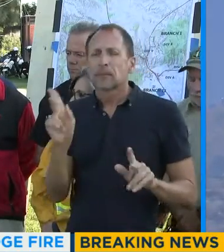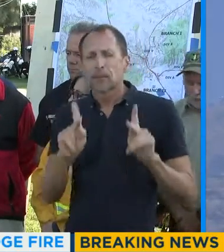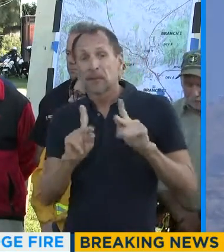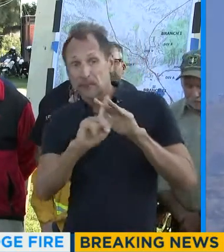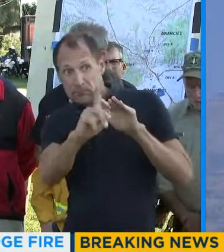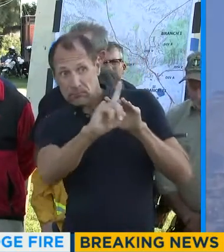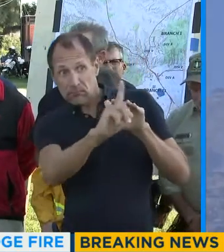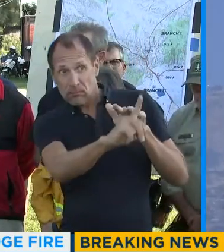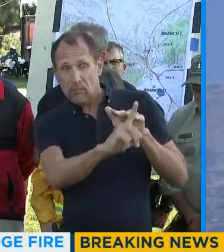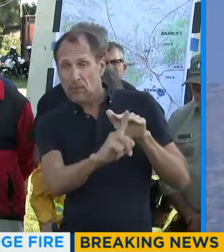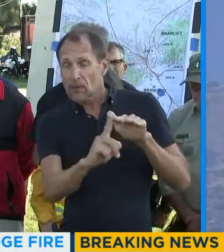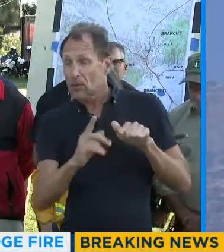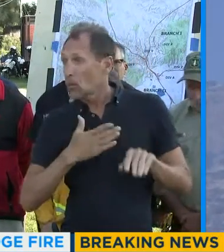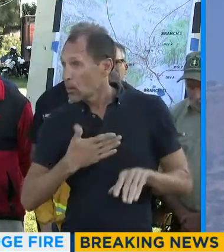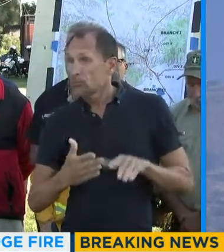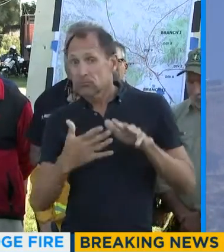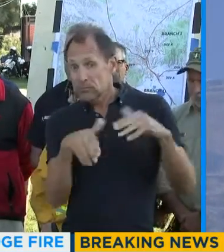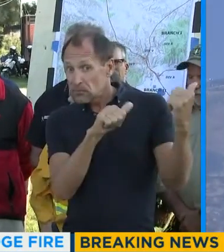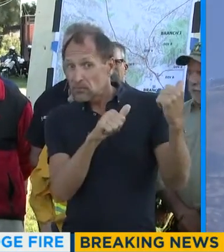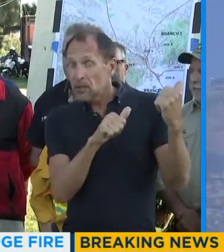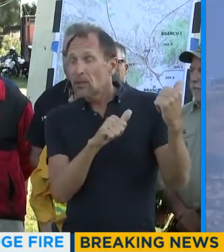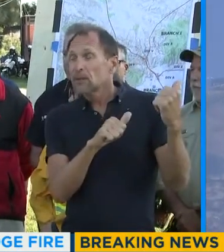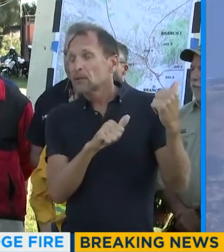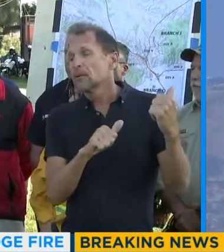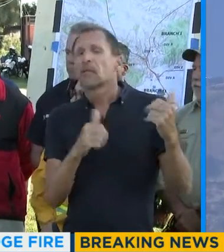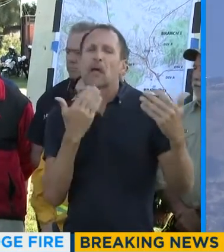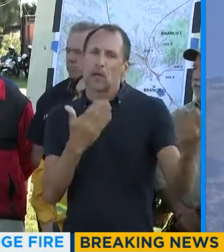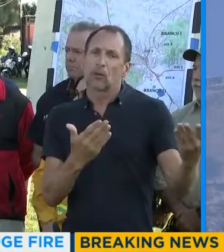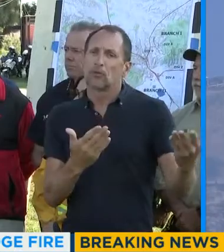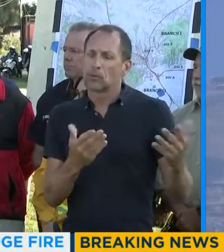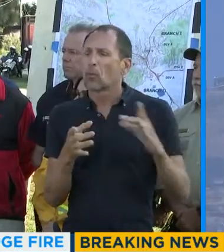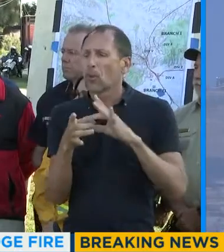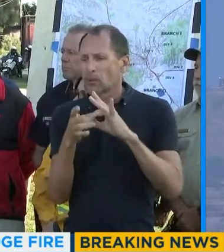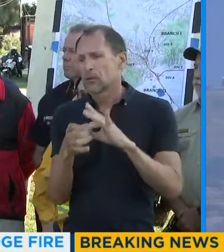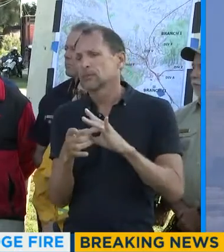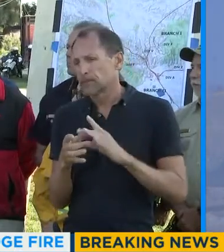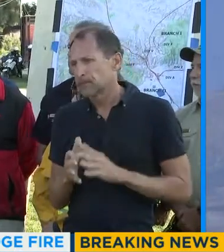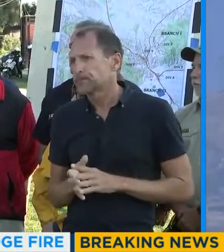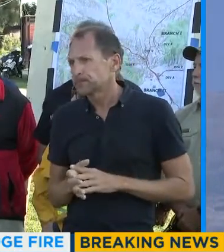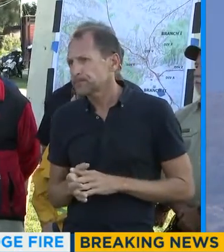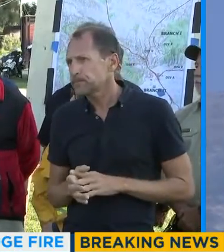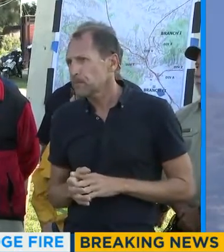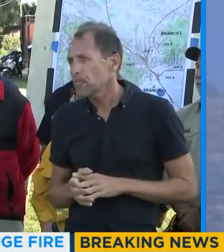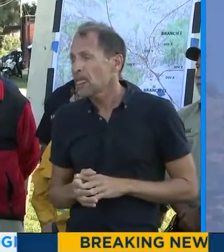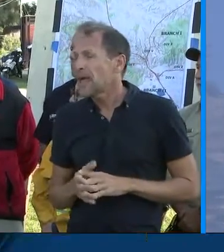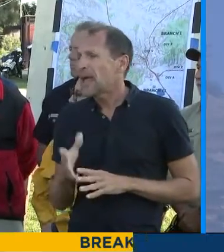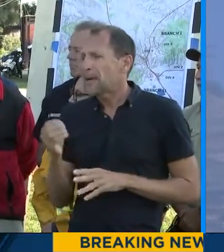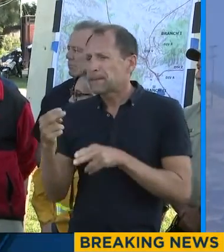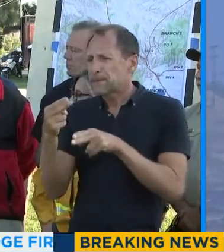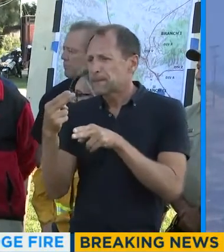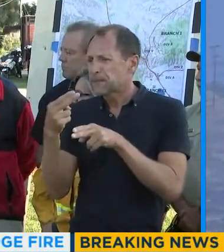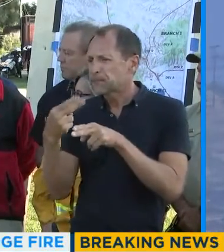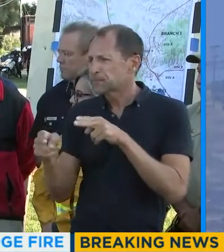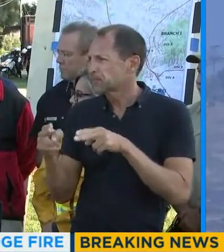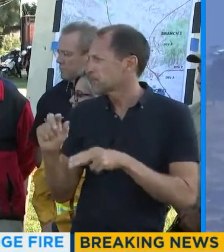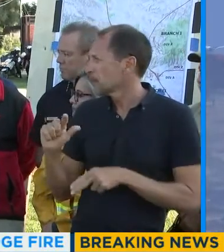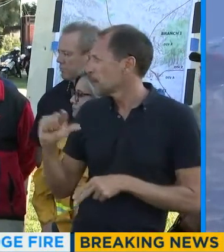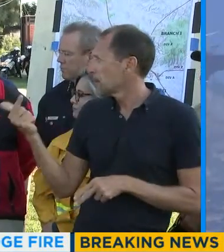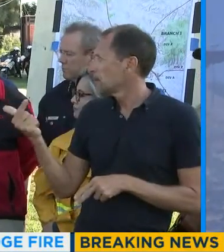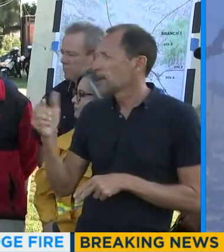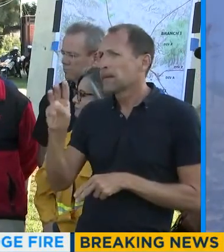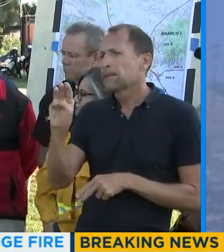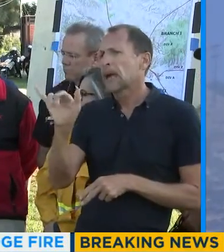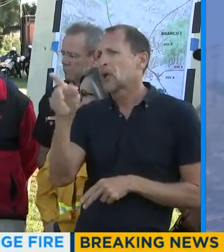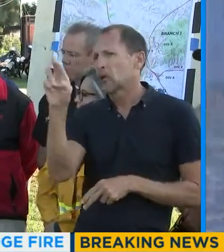those two places you can go to, you know, stop and revisit your homes. Just for a brief moment, I'd like to throw it back to our